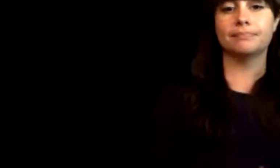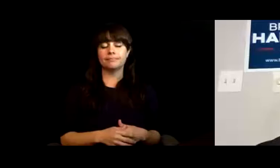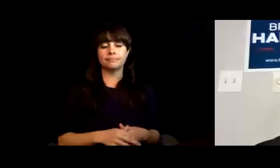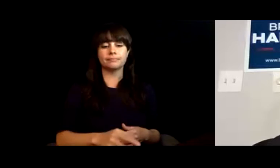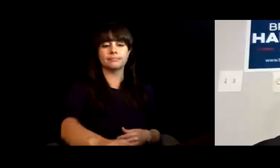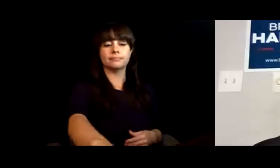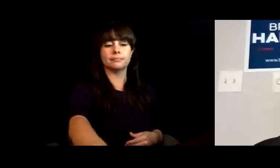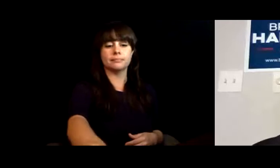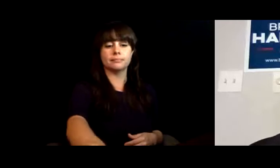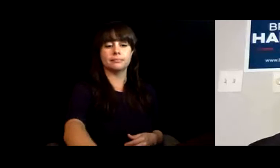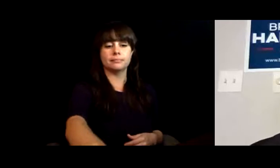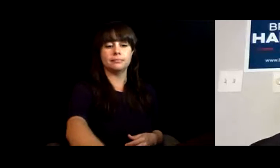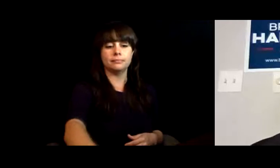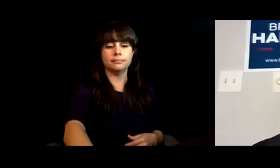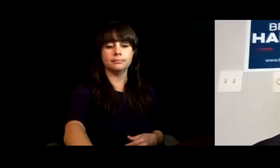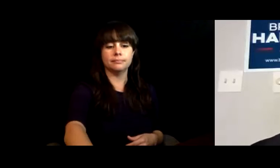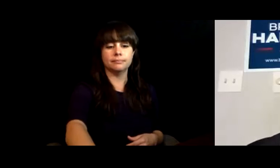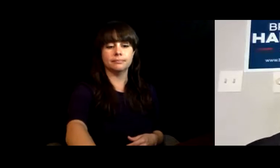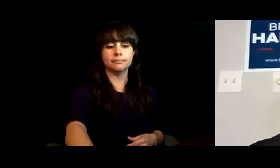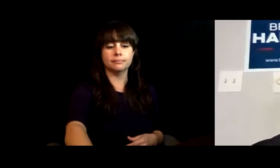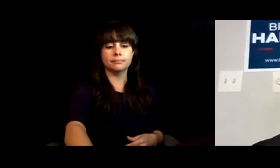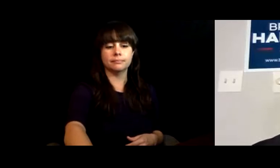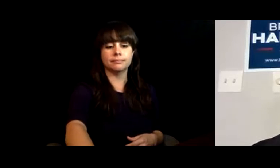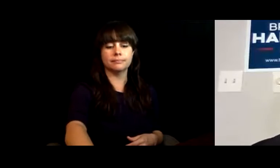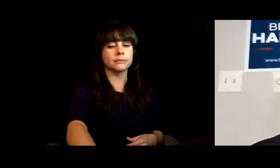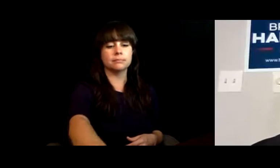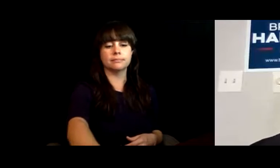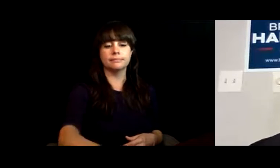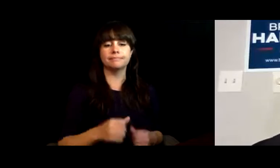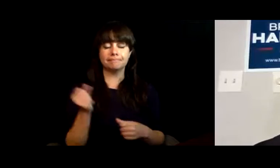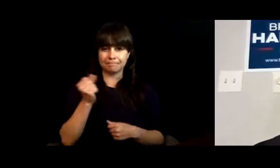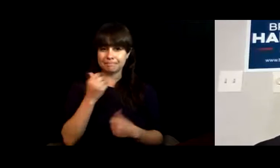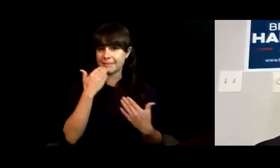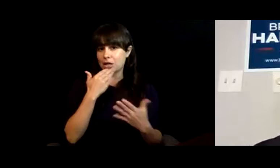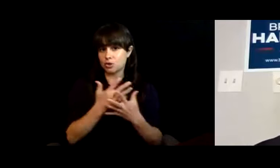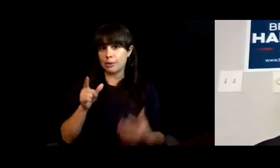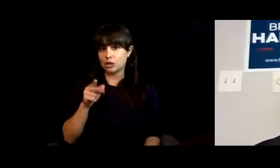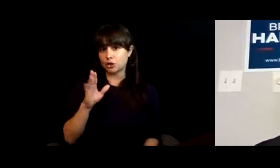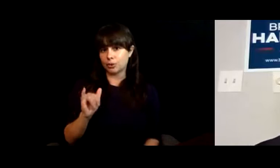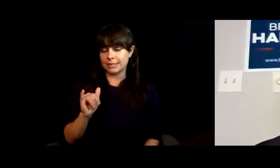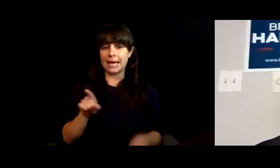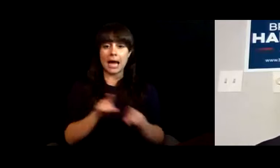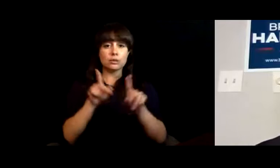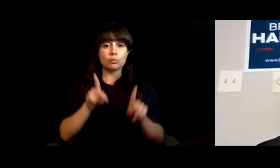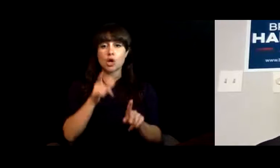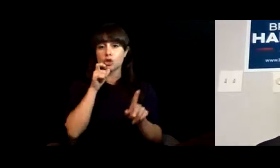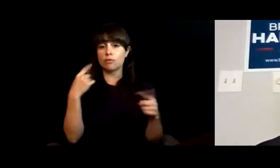Thank you for that important question, Lucy. And I will tell you, as someone who spent 8 years in law enforcement, we never